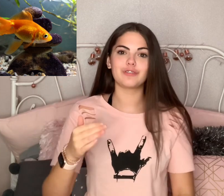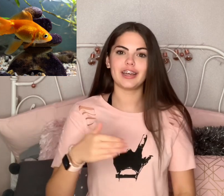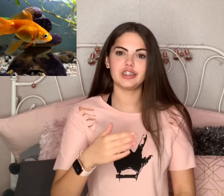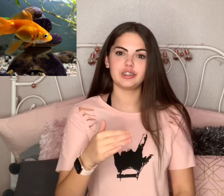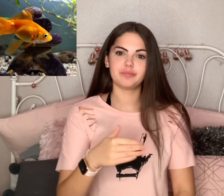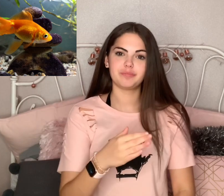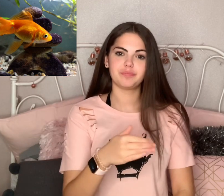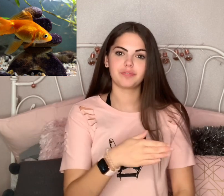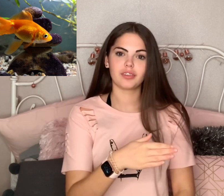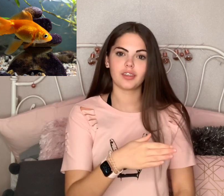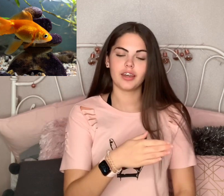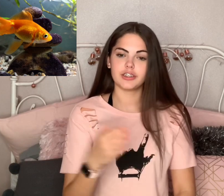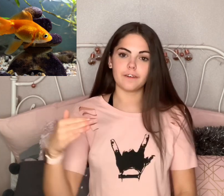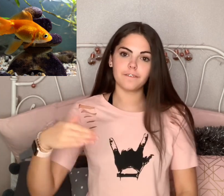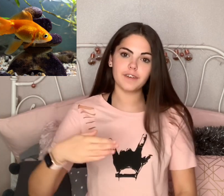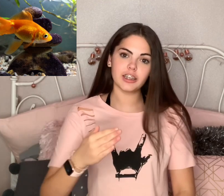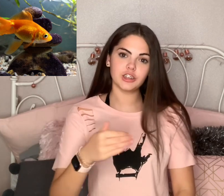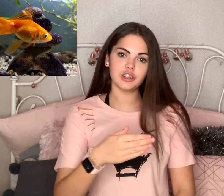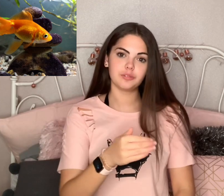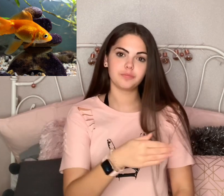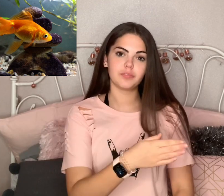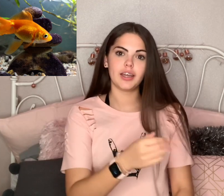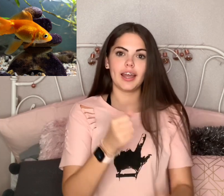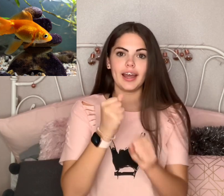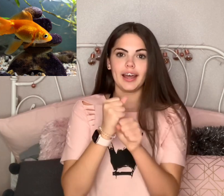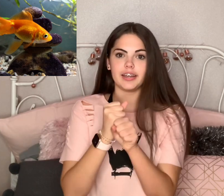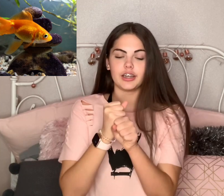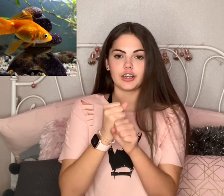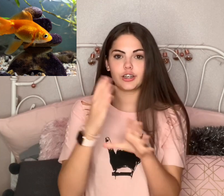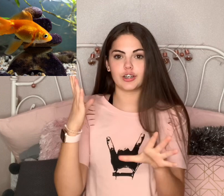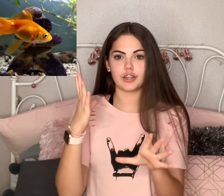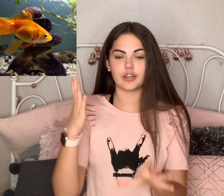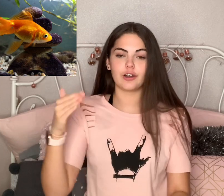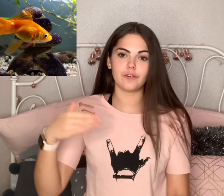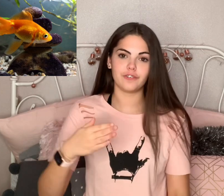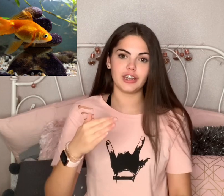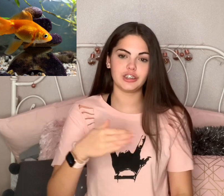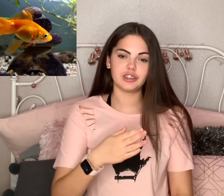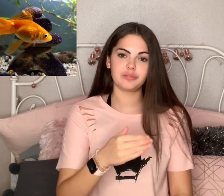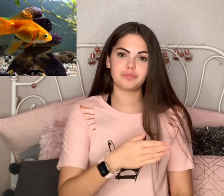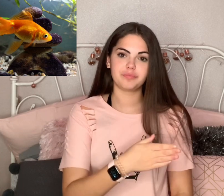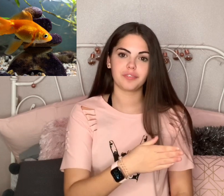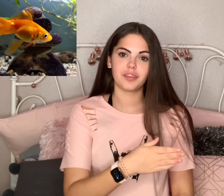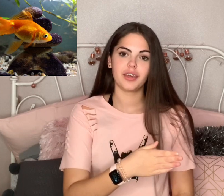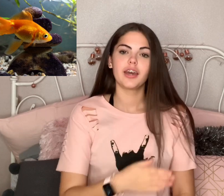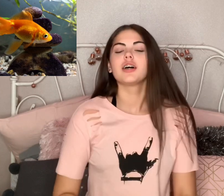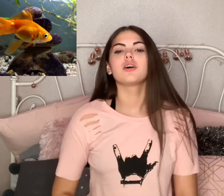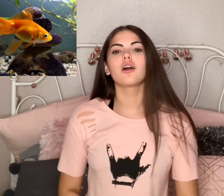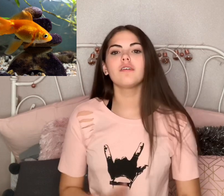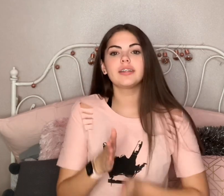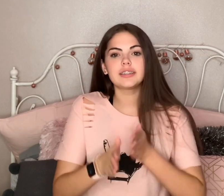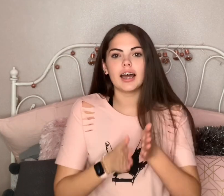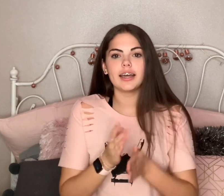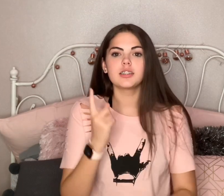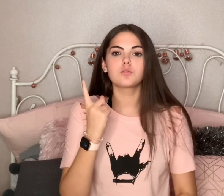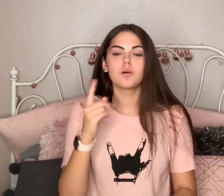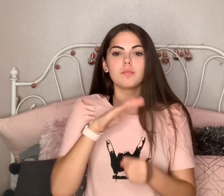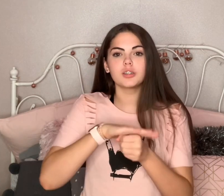Goldfish. So fish and goldfish. So I'll go over the signs one more